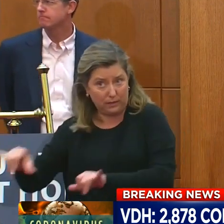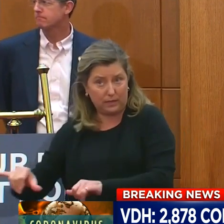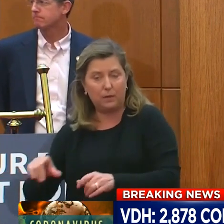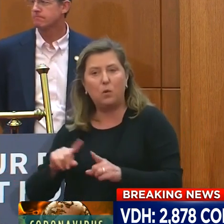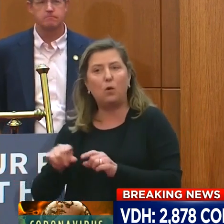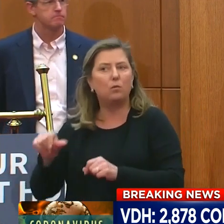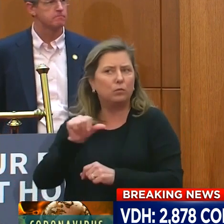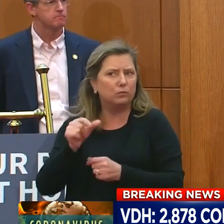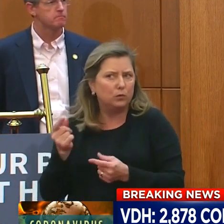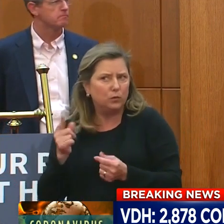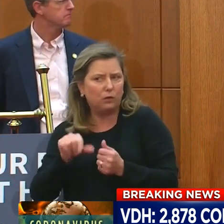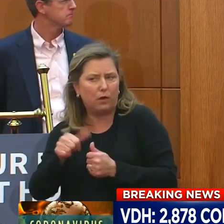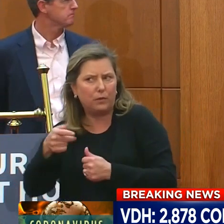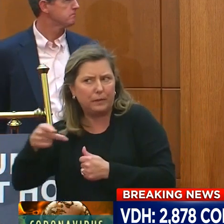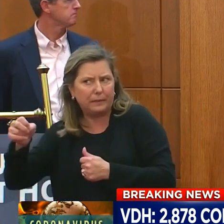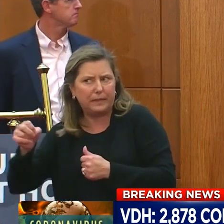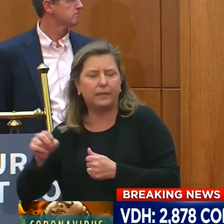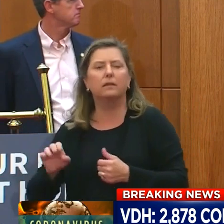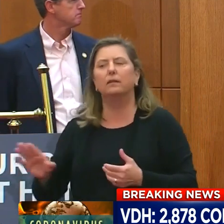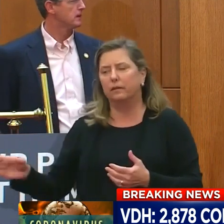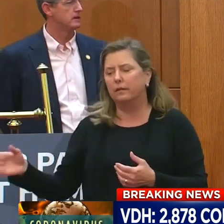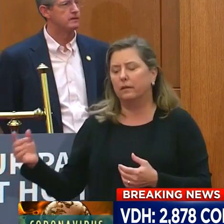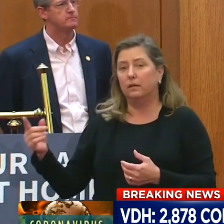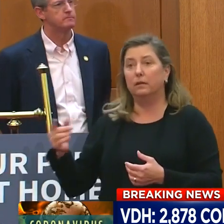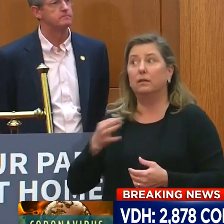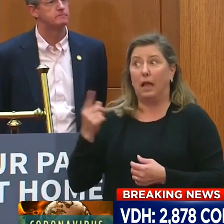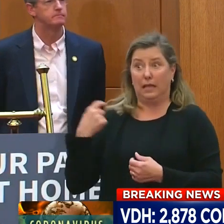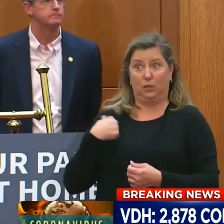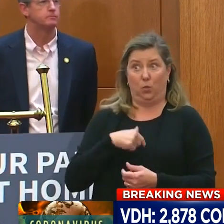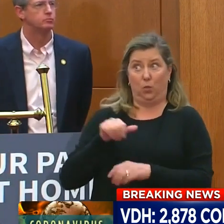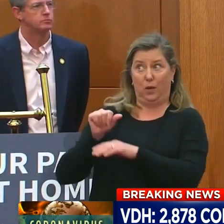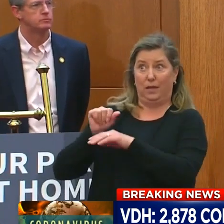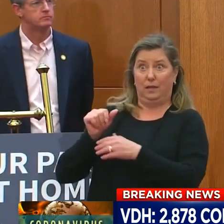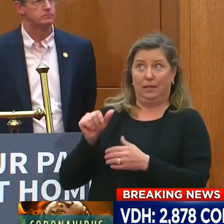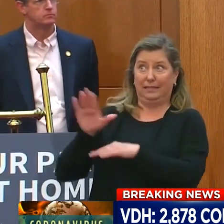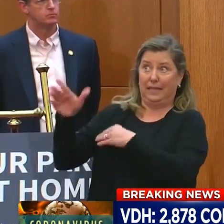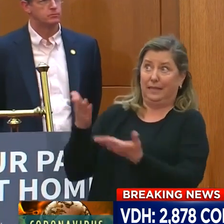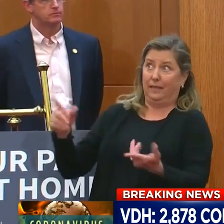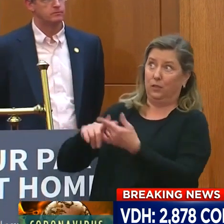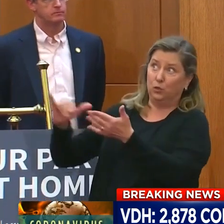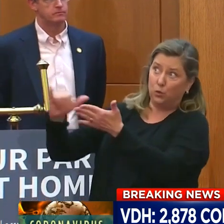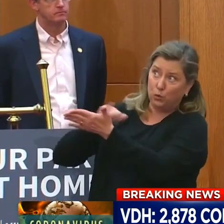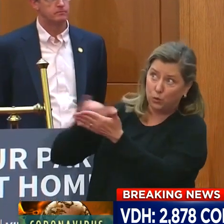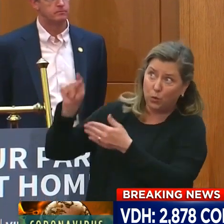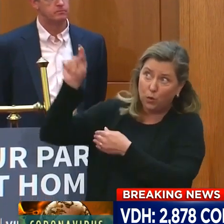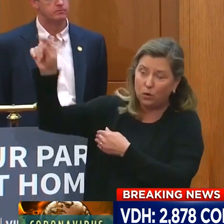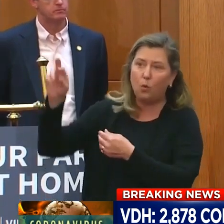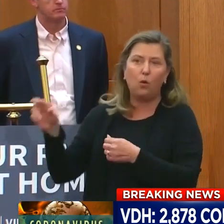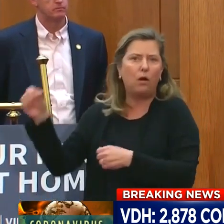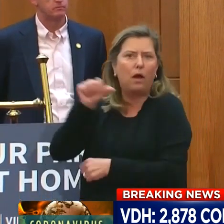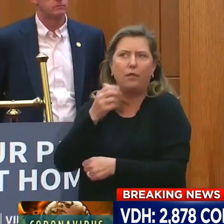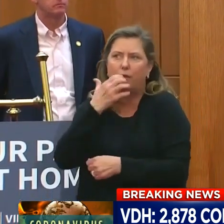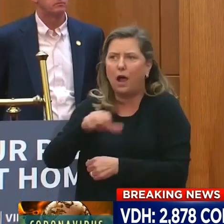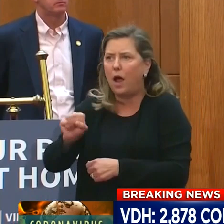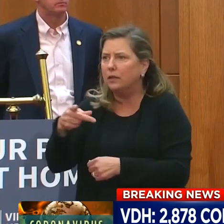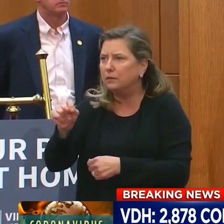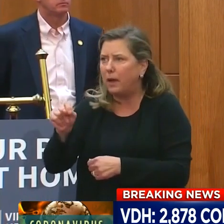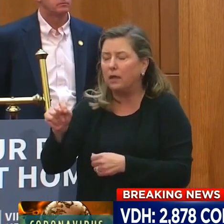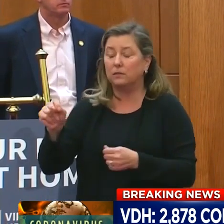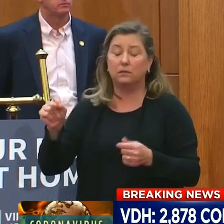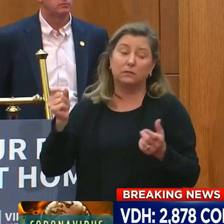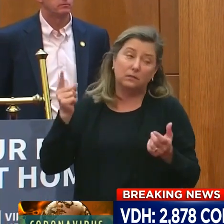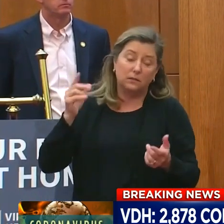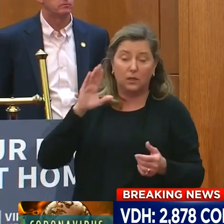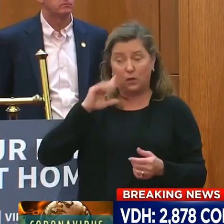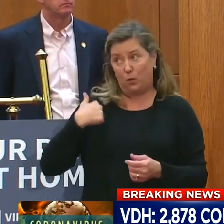PPE? That's a great question. The question is, are we sending supplies to New York or even other hot spots? You know, we were very